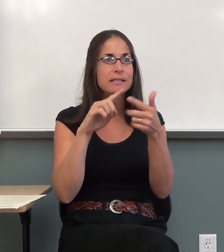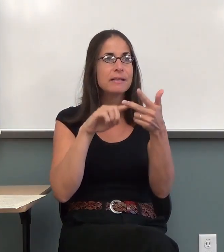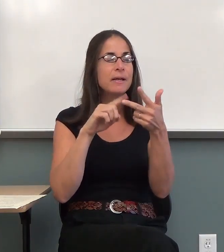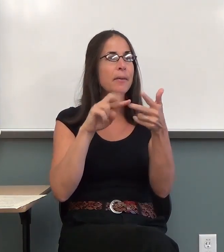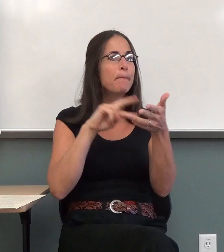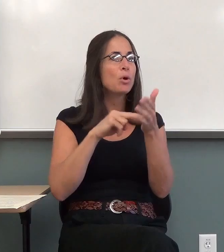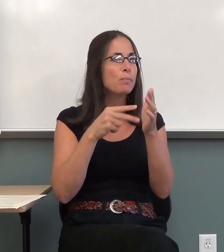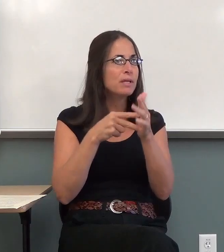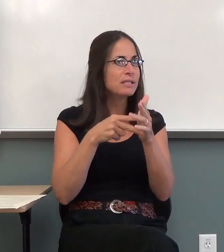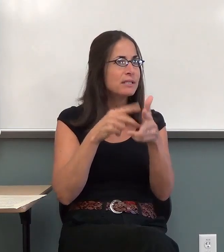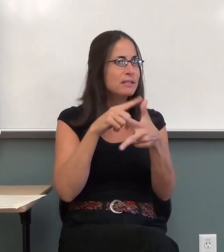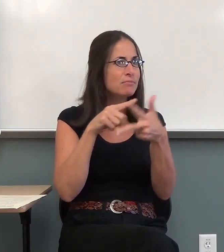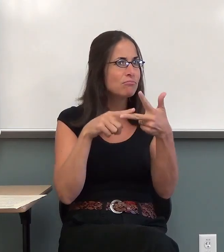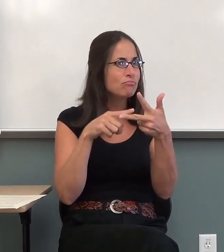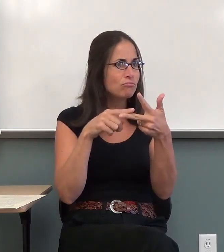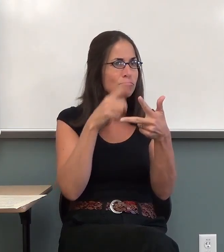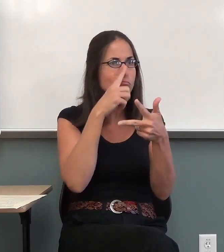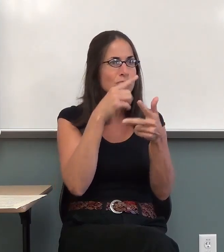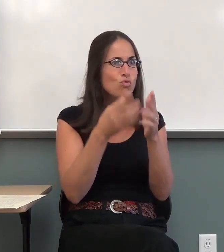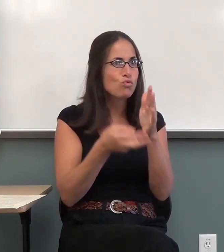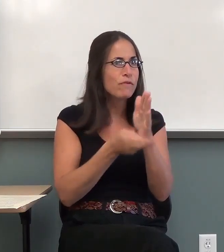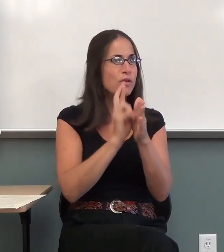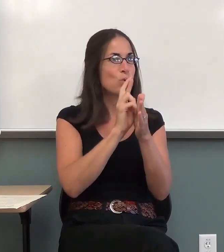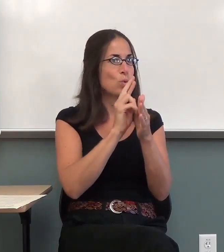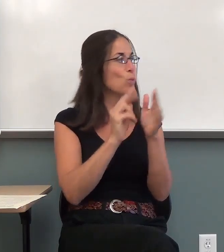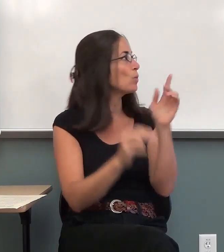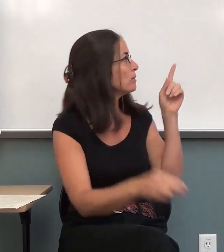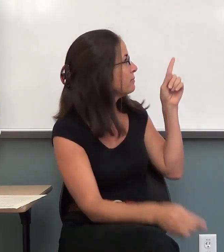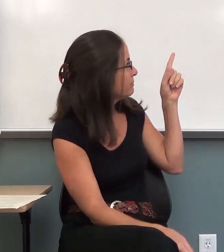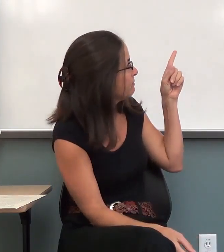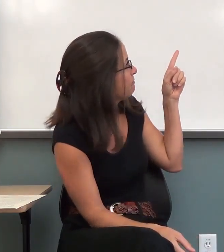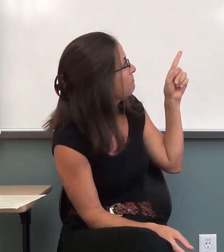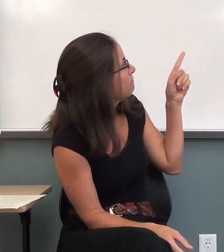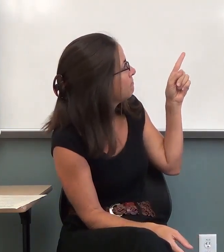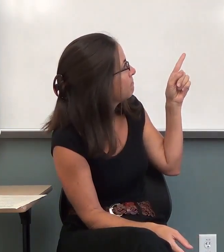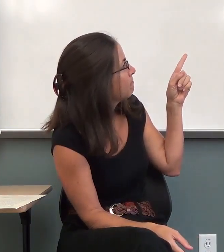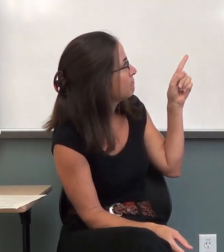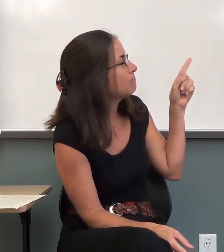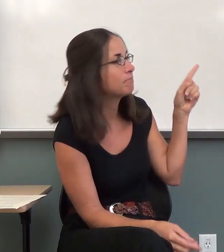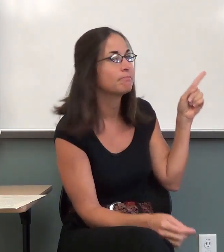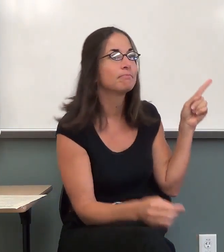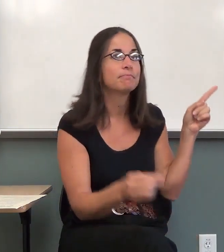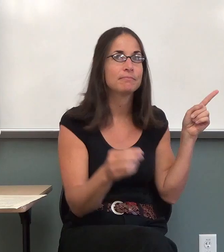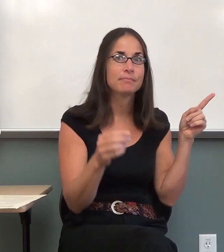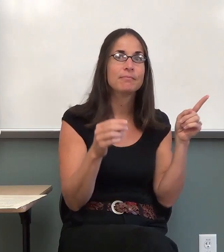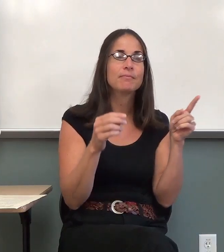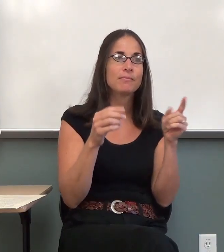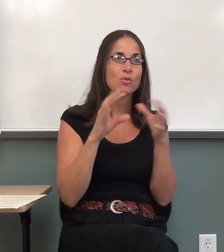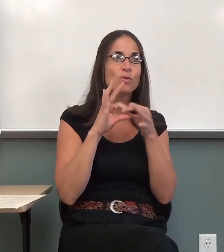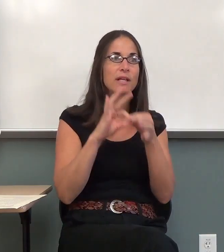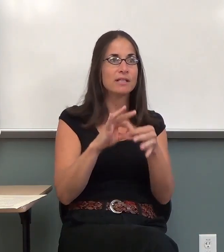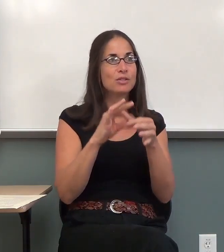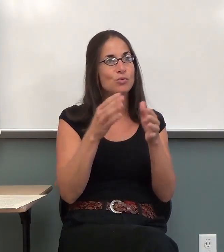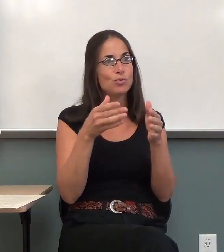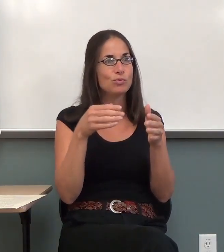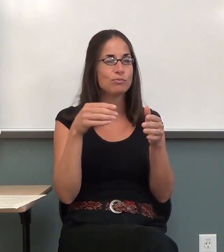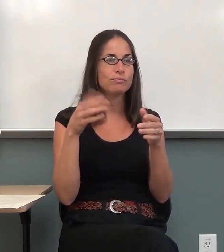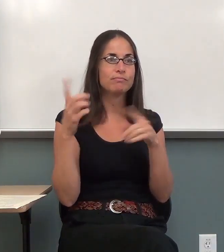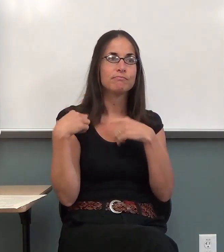make sure that everybody's on the same page. Make sure that we've all been paying attention in class, and that we are